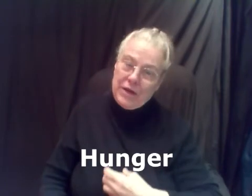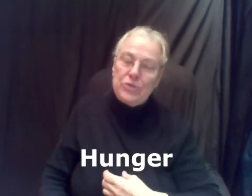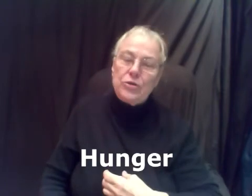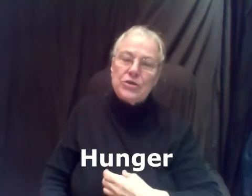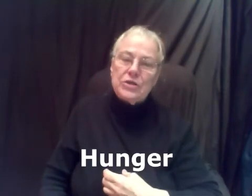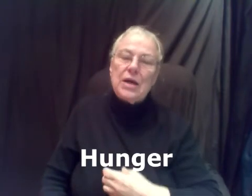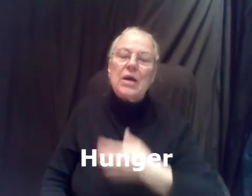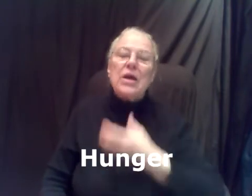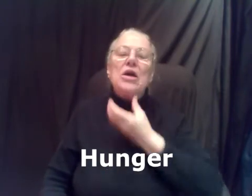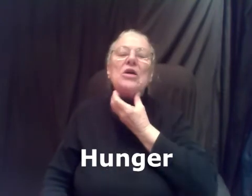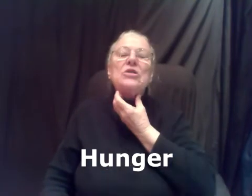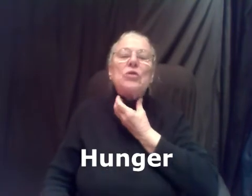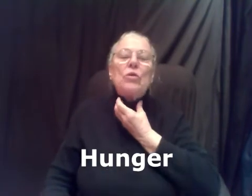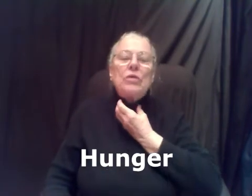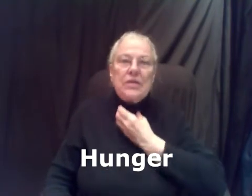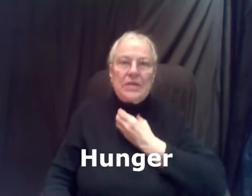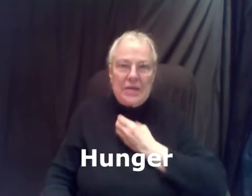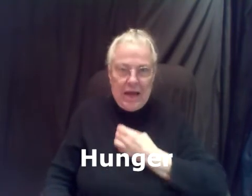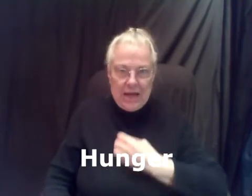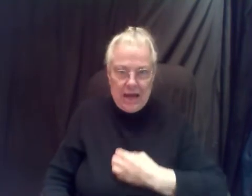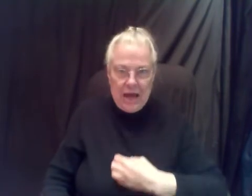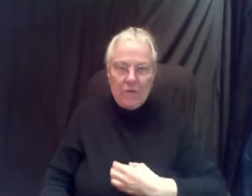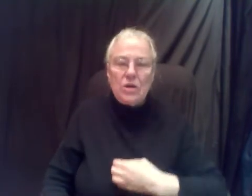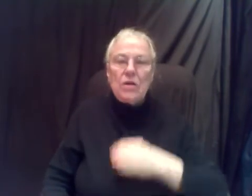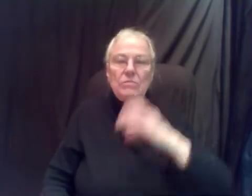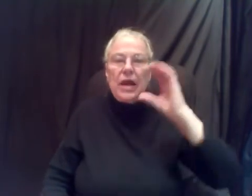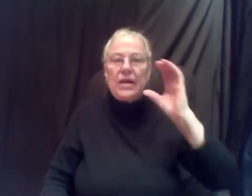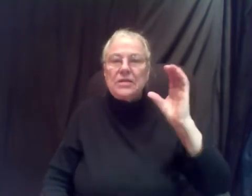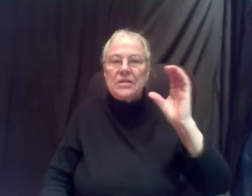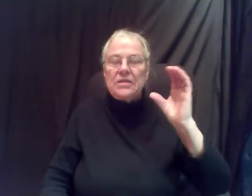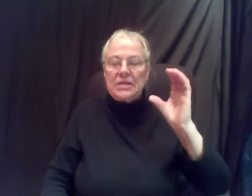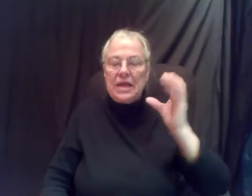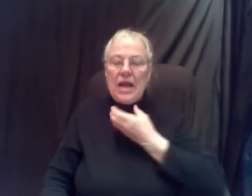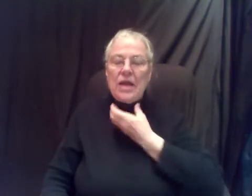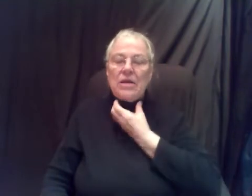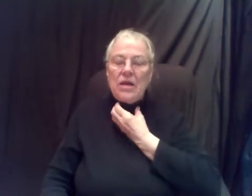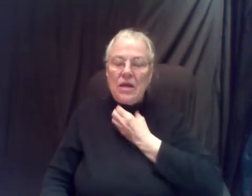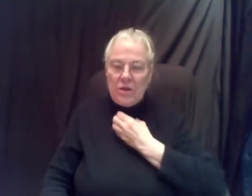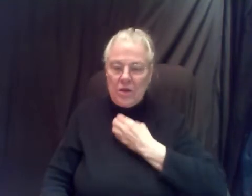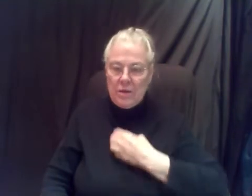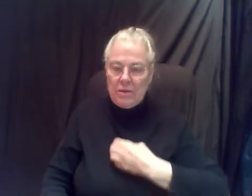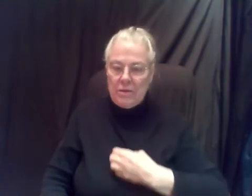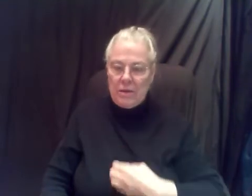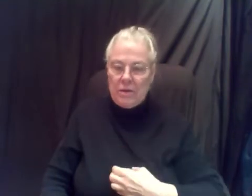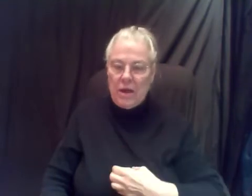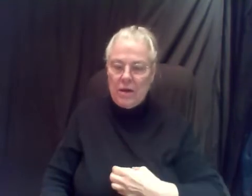your stomach. So take it down. And it's a C hand. Hunger.